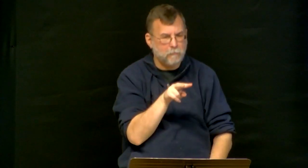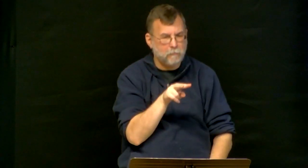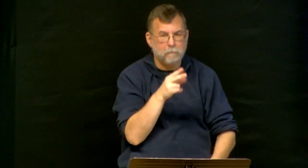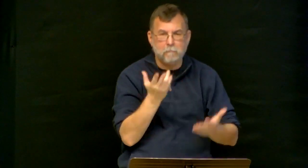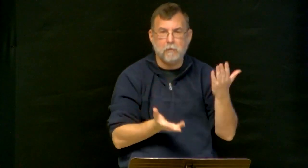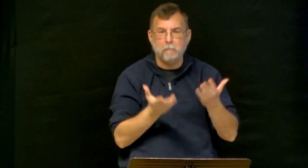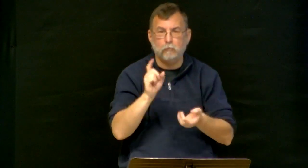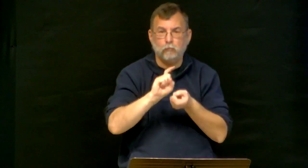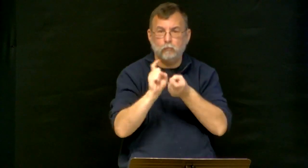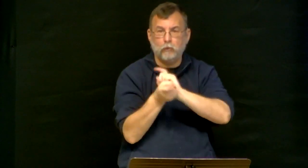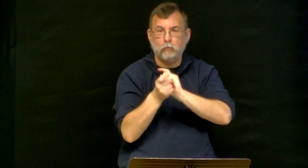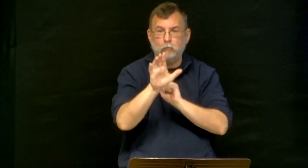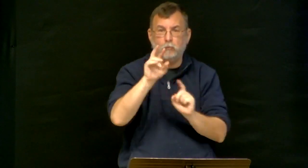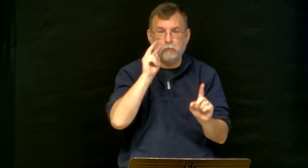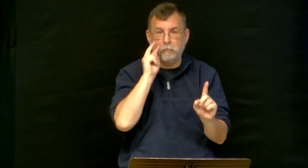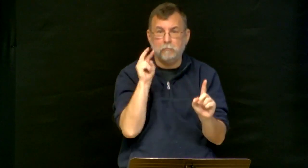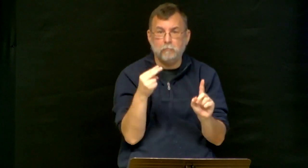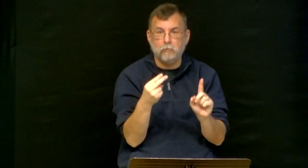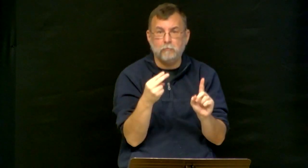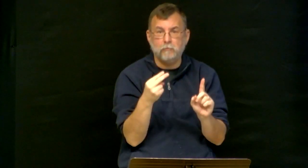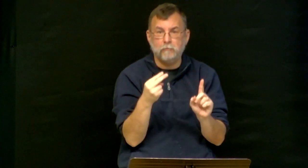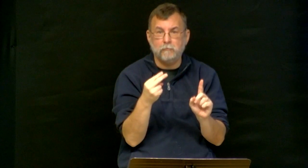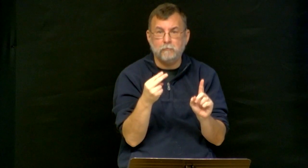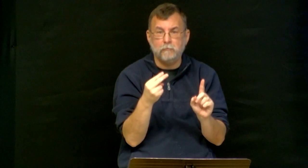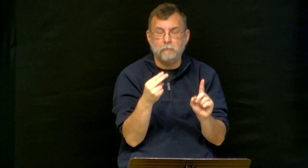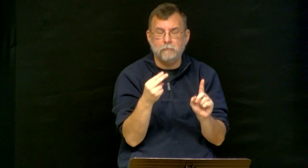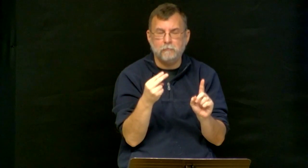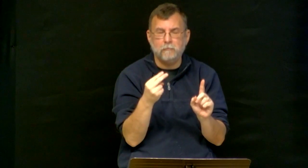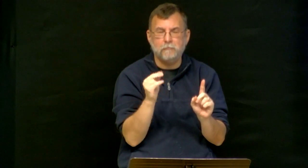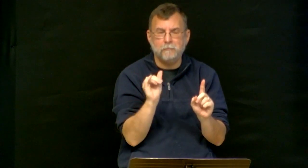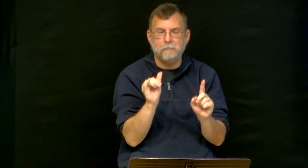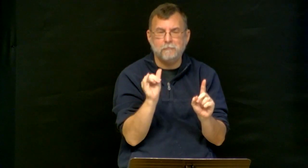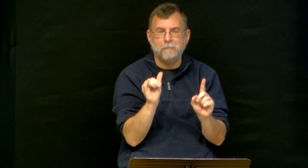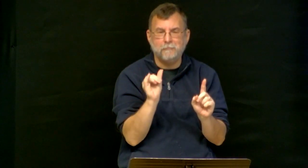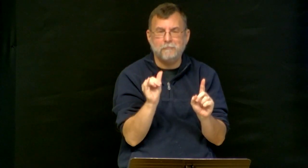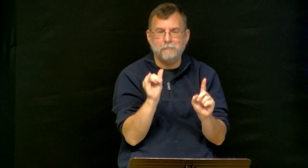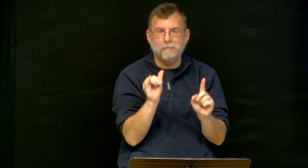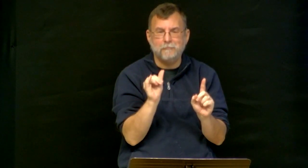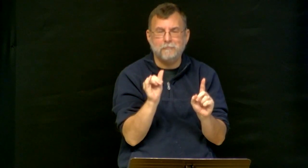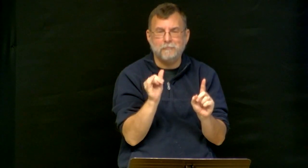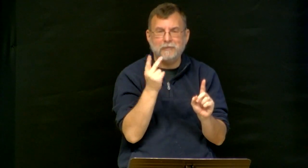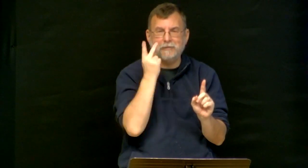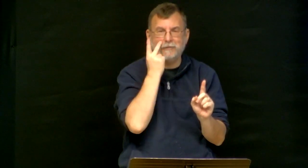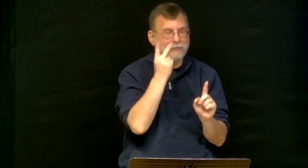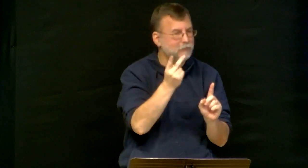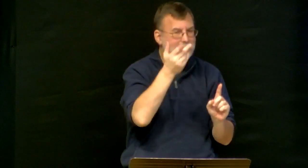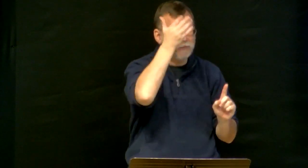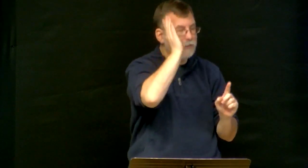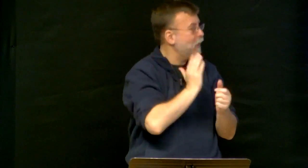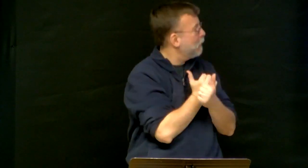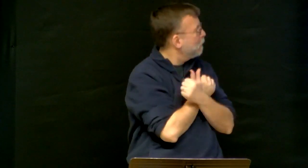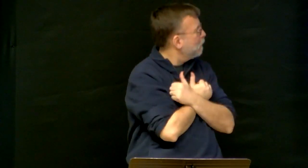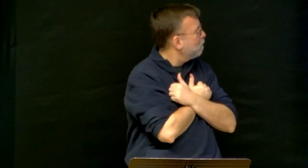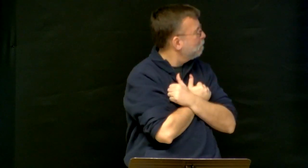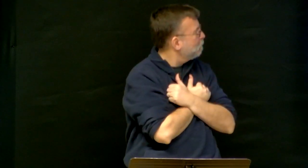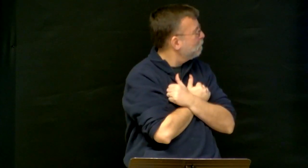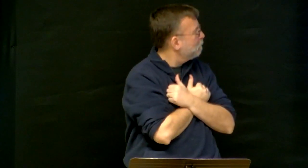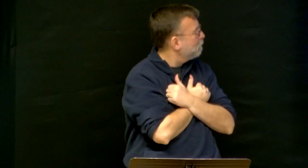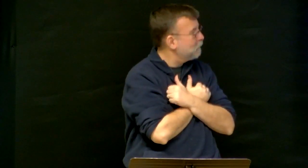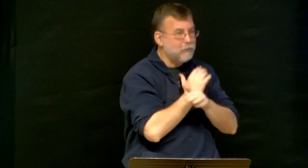Now we look at this picture again, and maybe that's changed your perspective. You've got another look at the snowman.